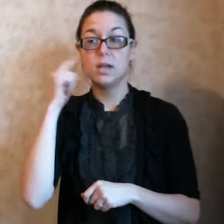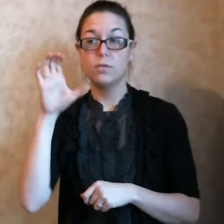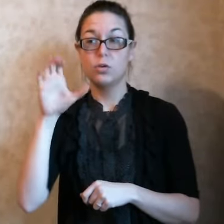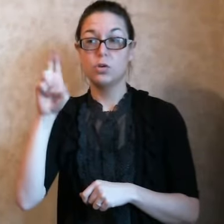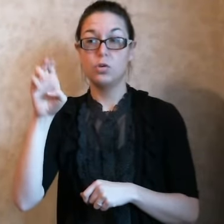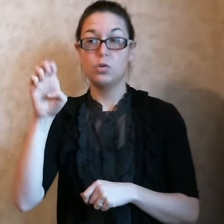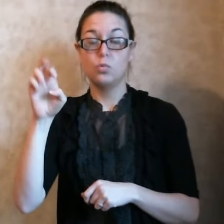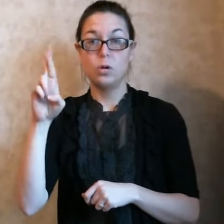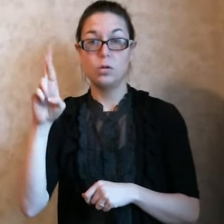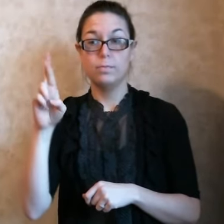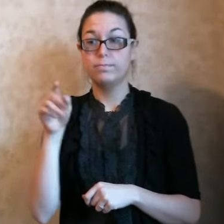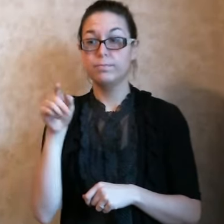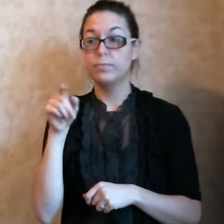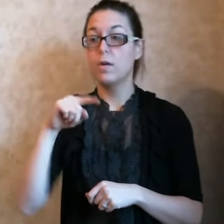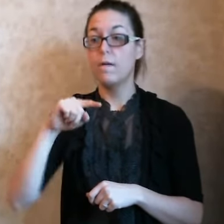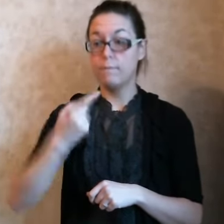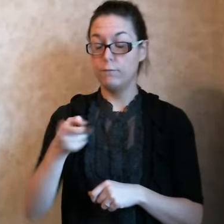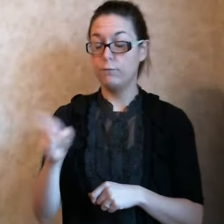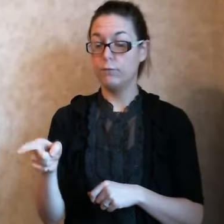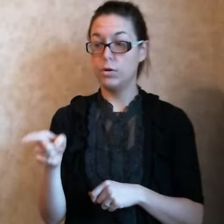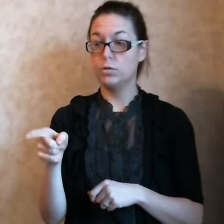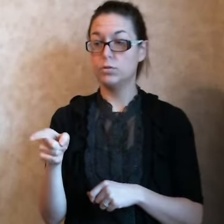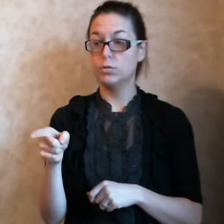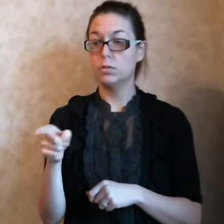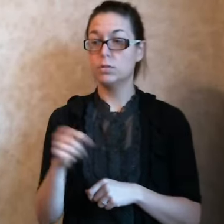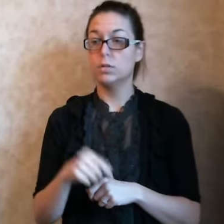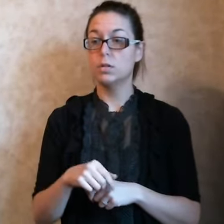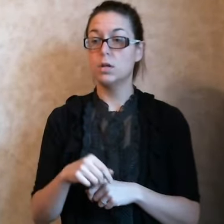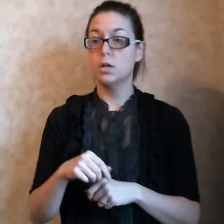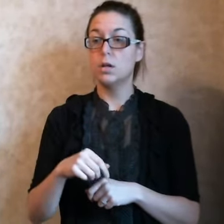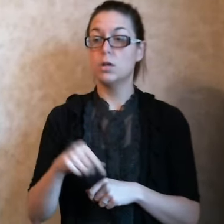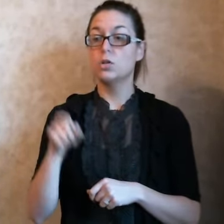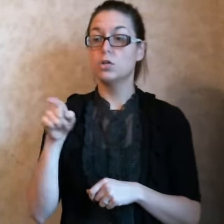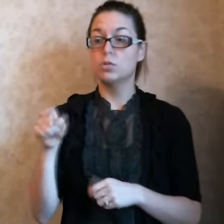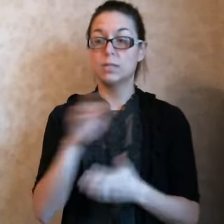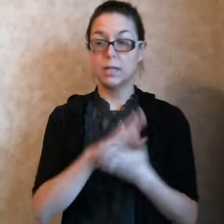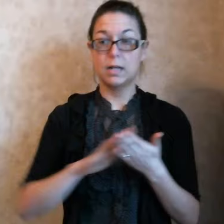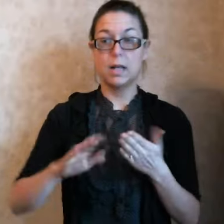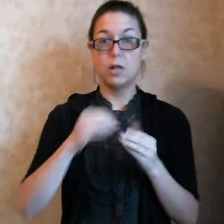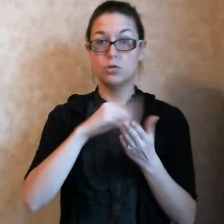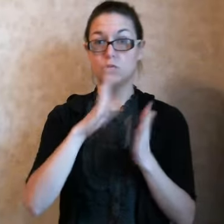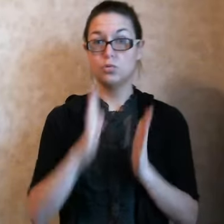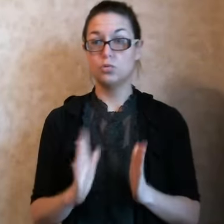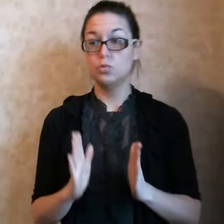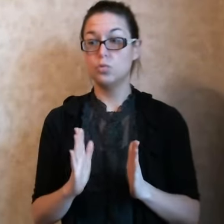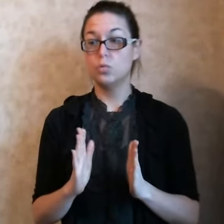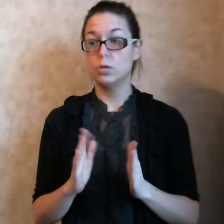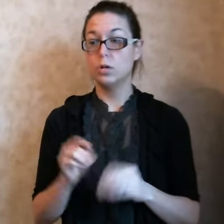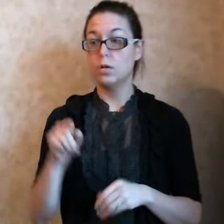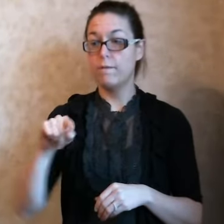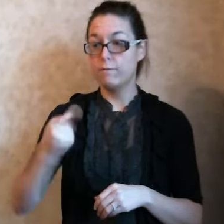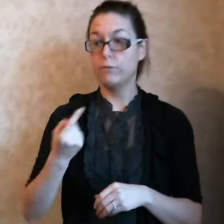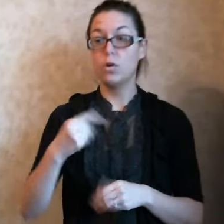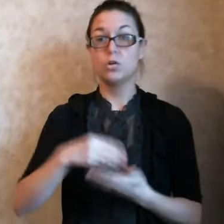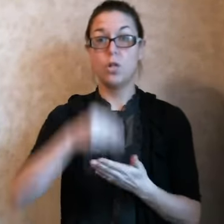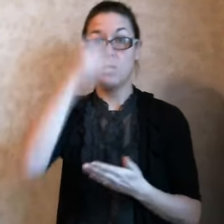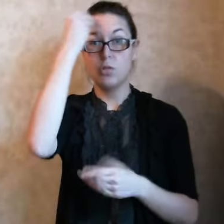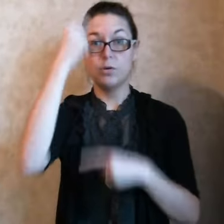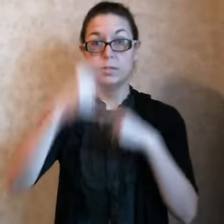She had first learned sign when she was younger. Then her parents stopped signing to her and started